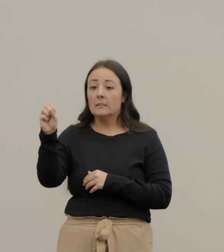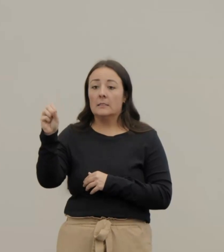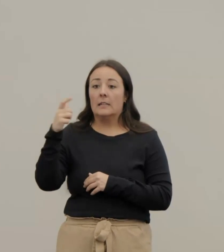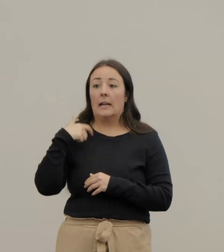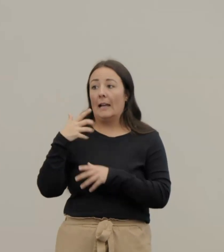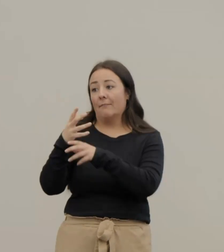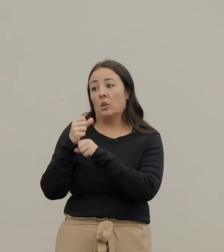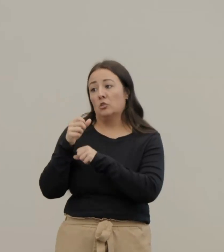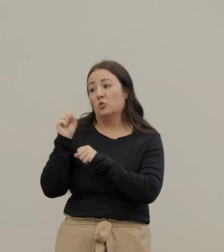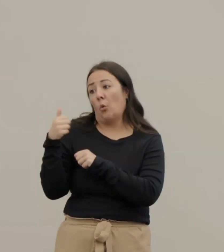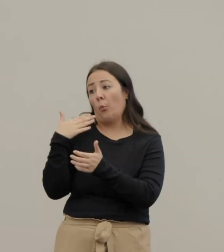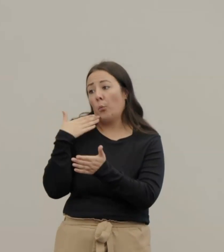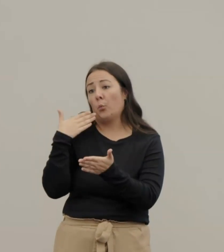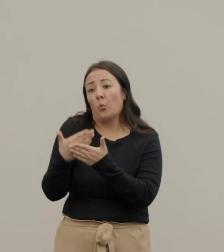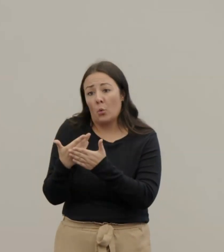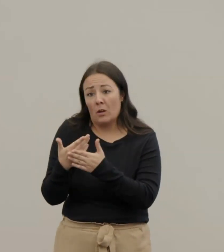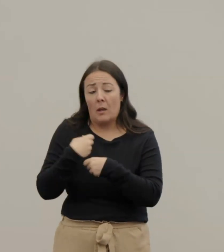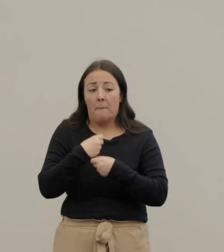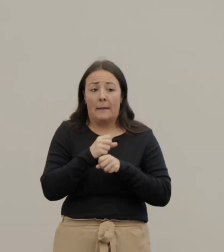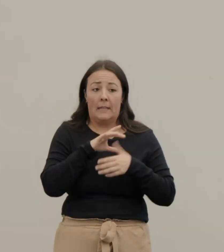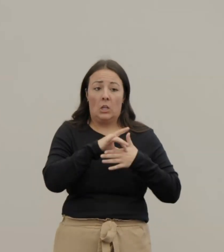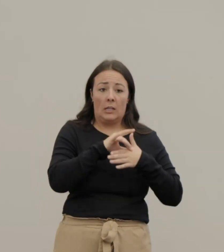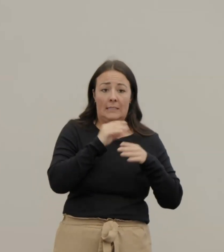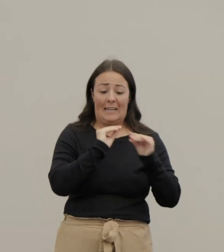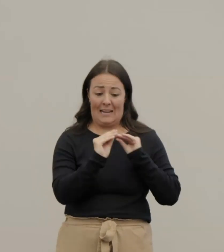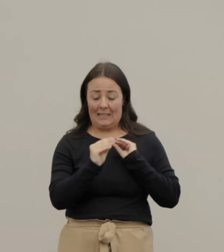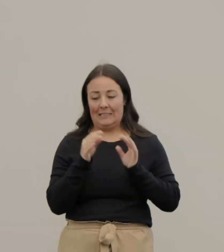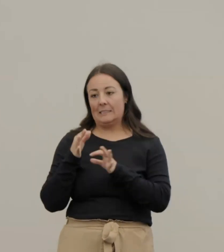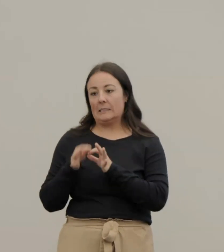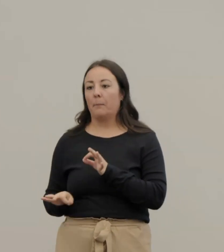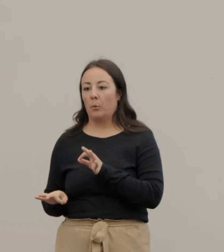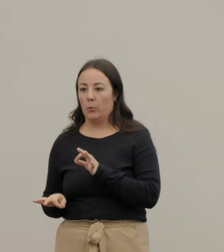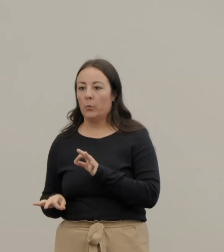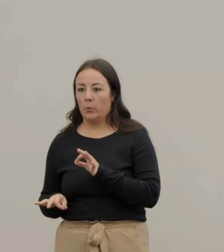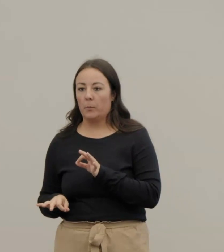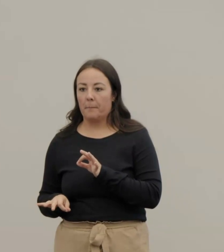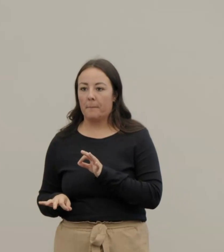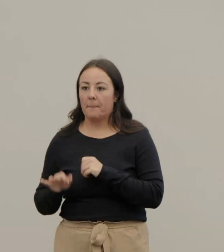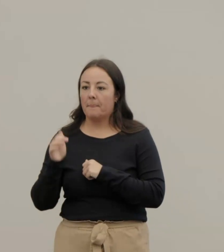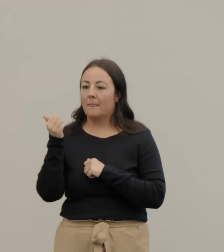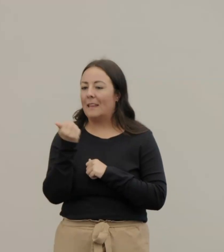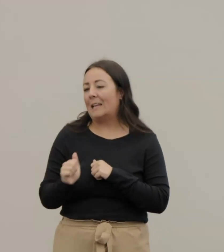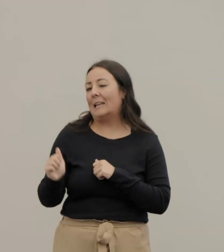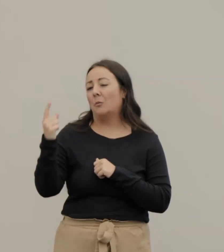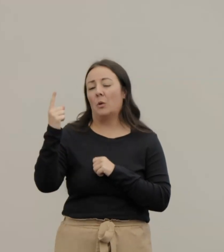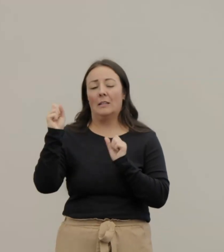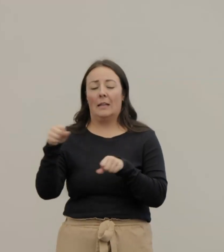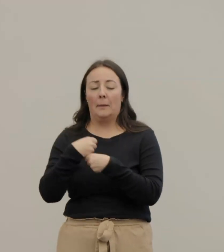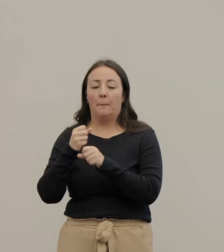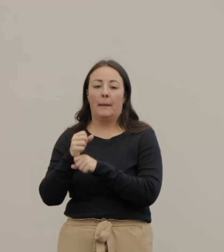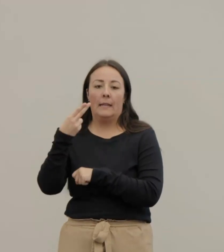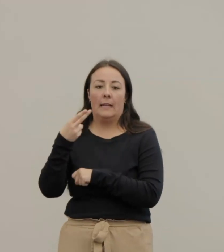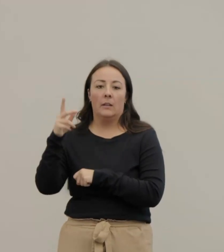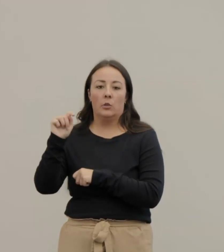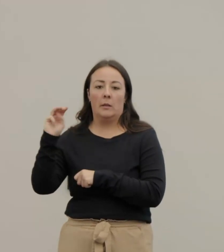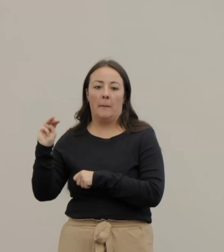have gotten so good at making content editing simple. Anybody can make an HTML website through these